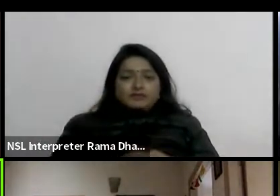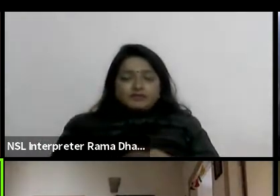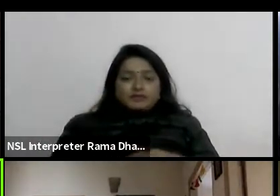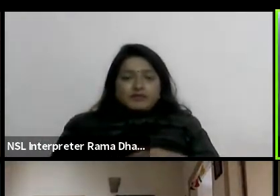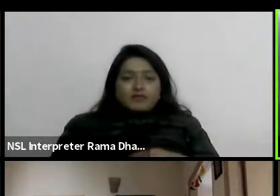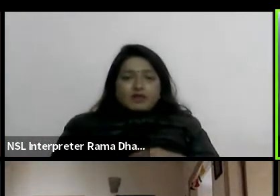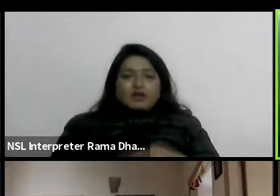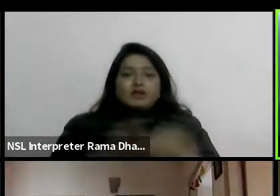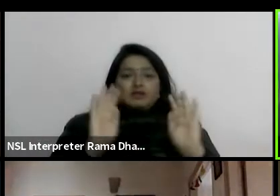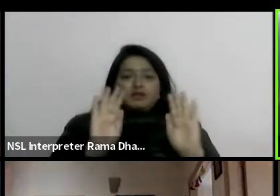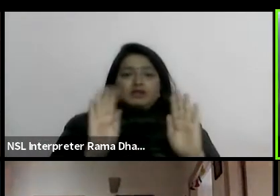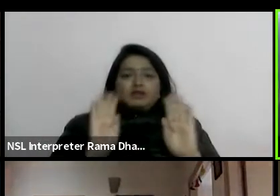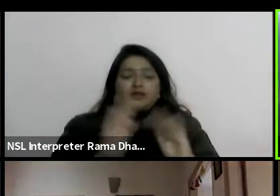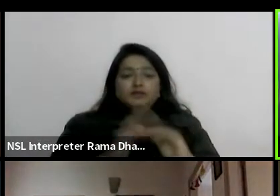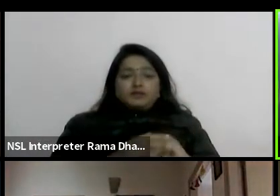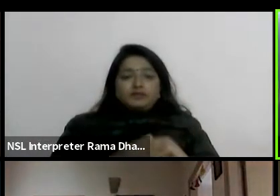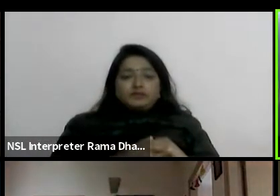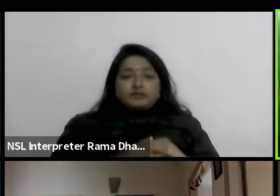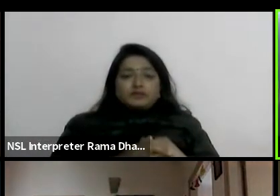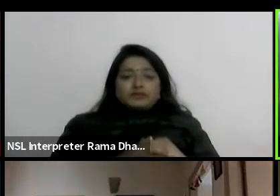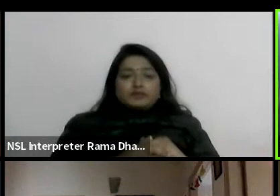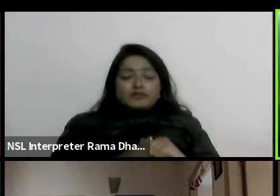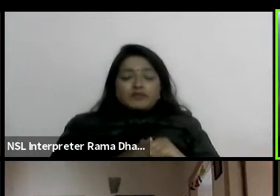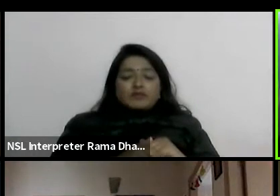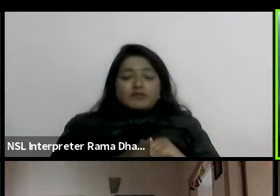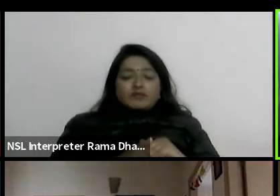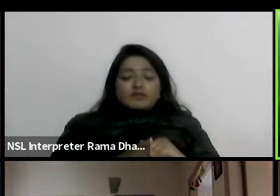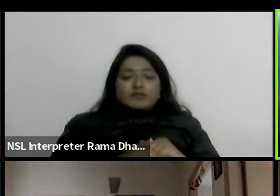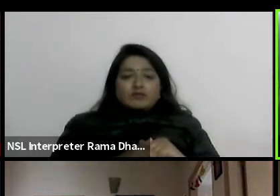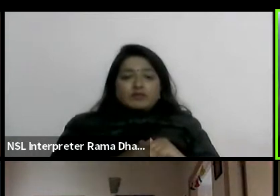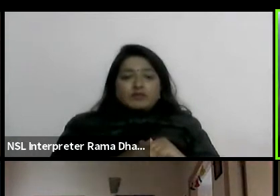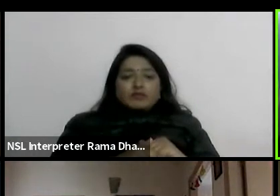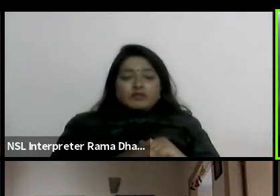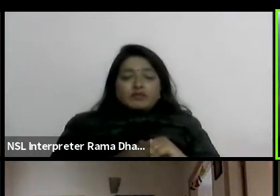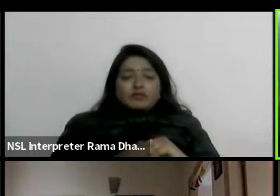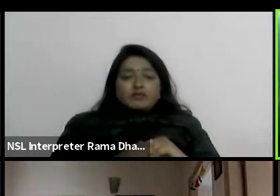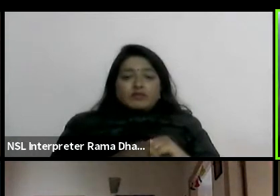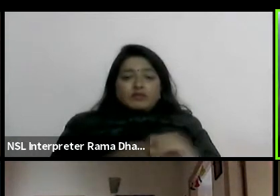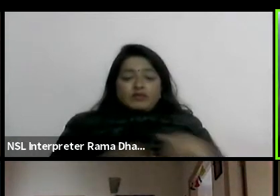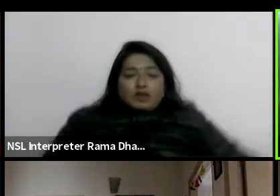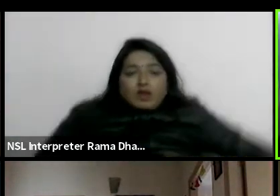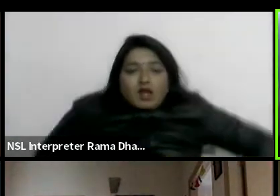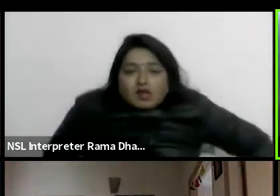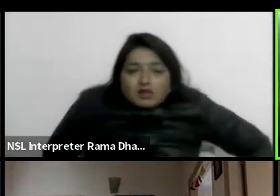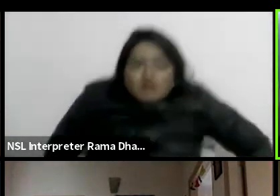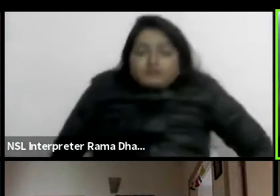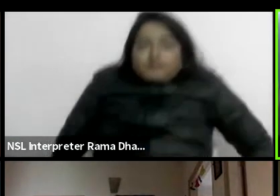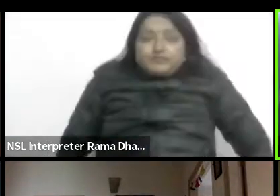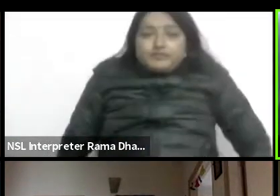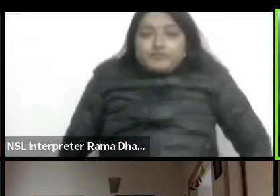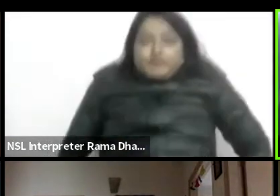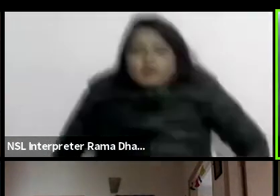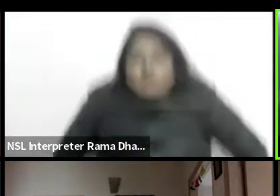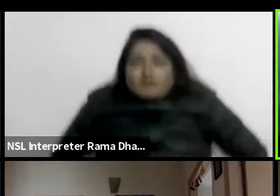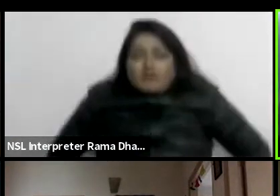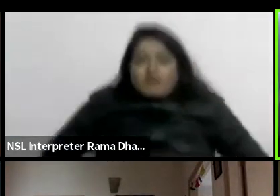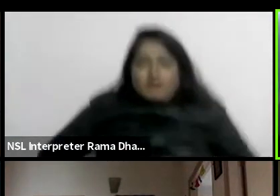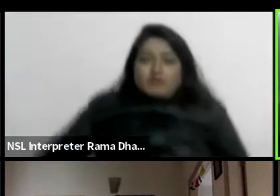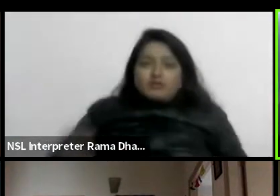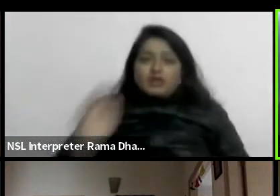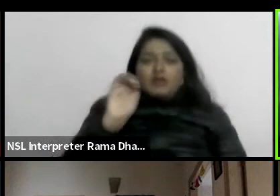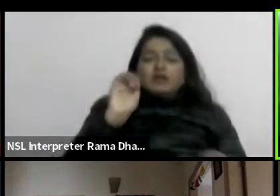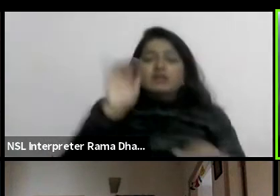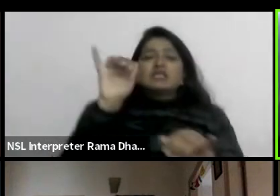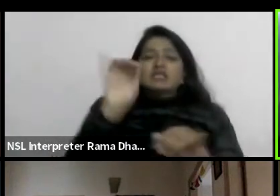Yeah, thank you. Let me just be brief. I mean, I think we can't underestimate the role that CEDAW has